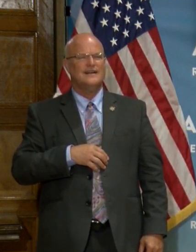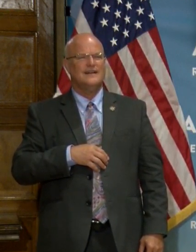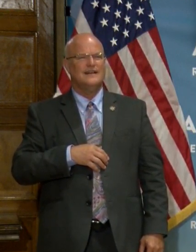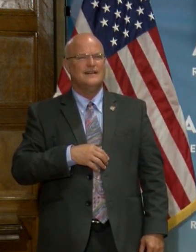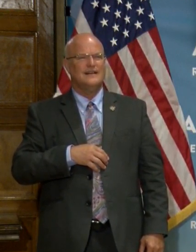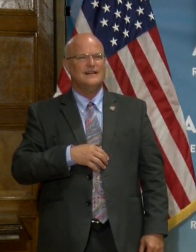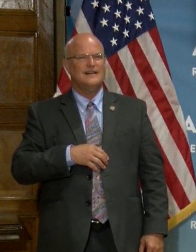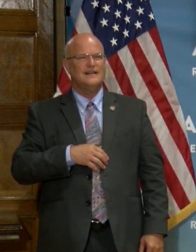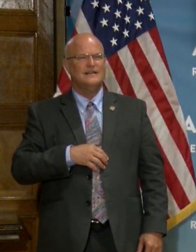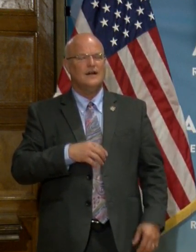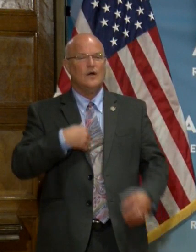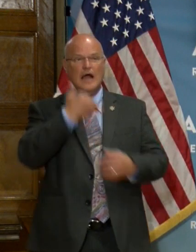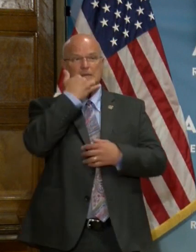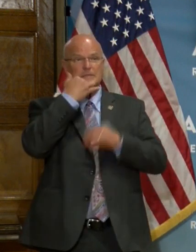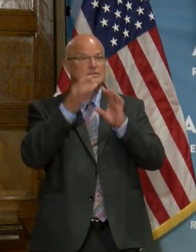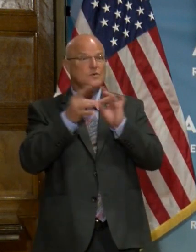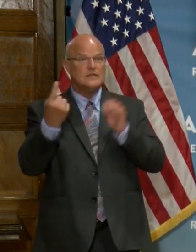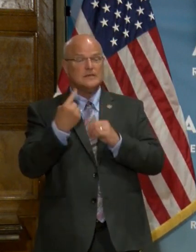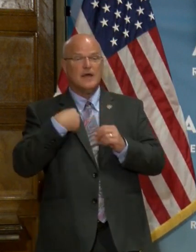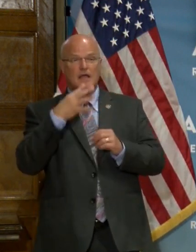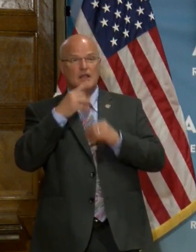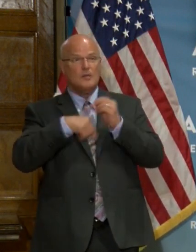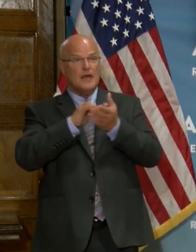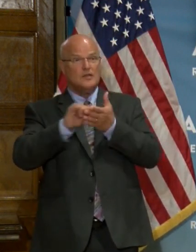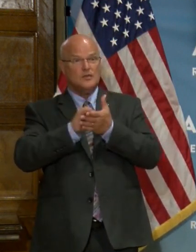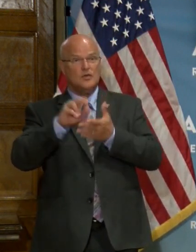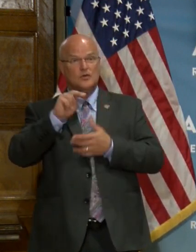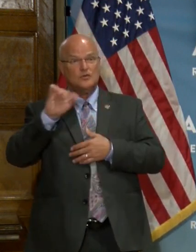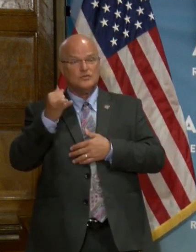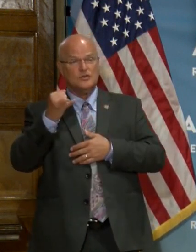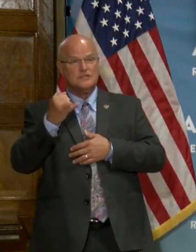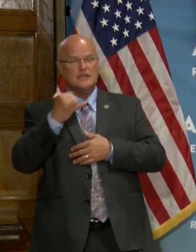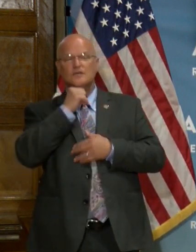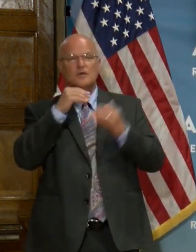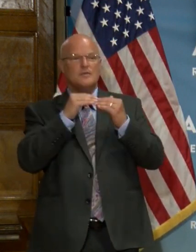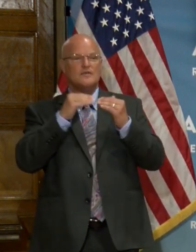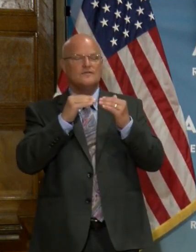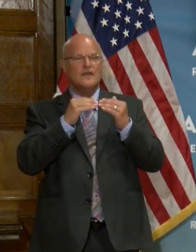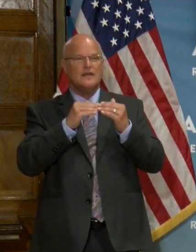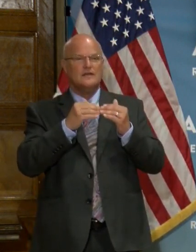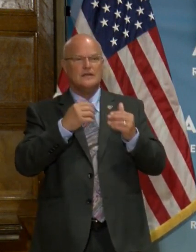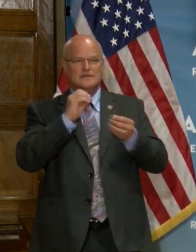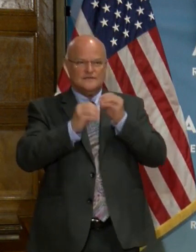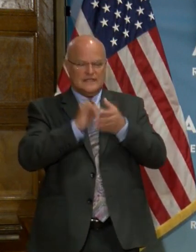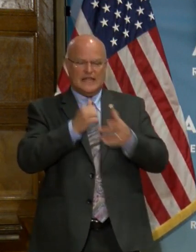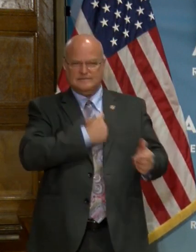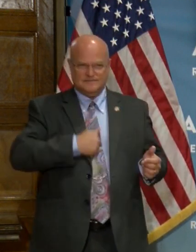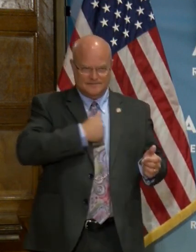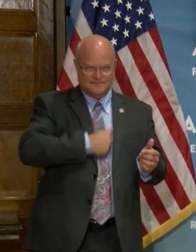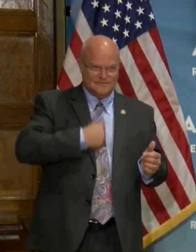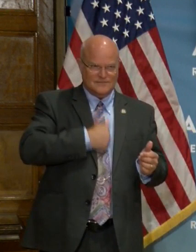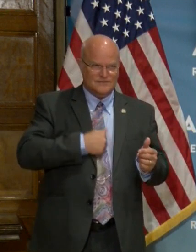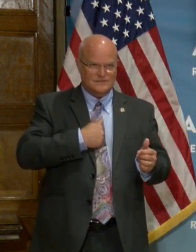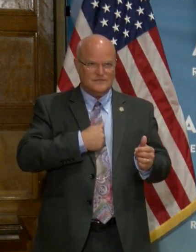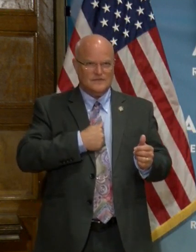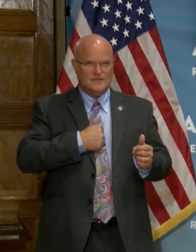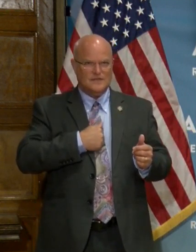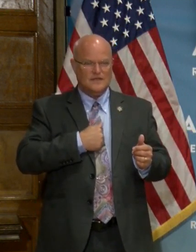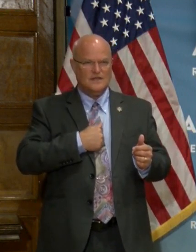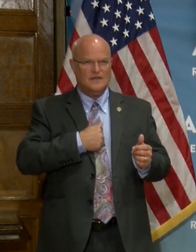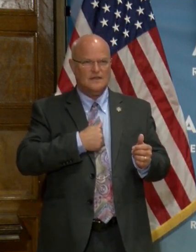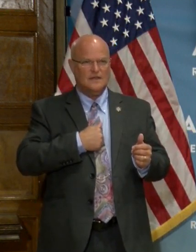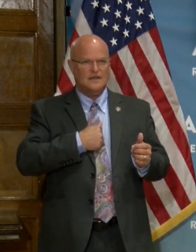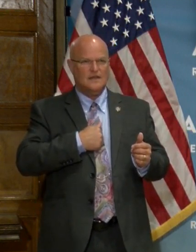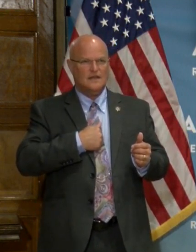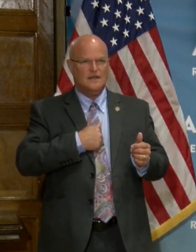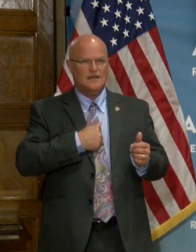I misquoted something in that when I talked about New York, New Jersey, and it wouldn't be fair to not fix that. It was a 10-day rolling average of new